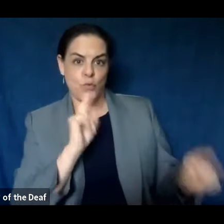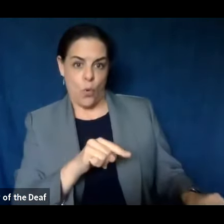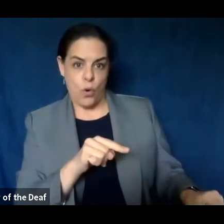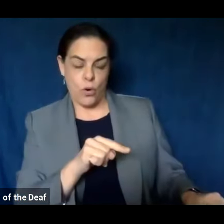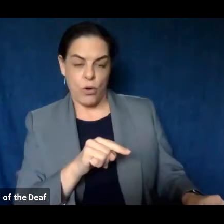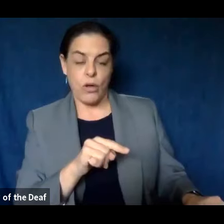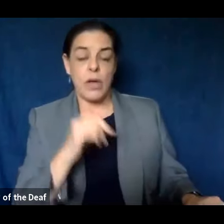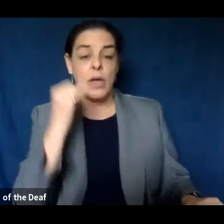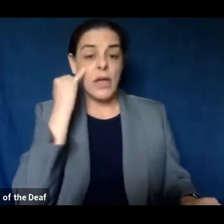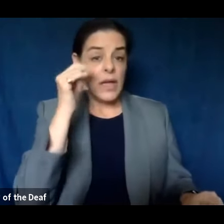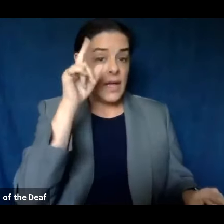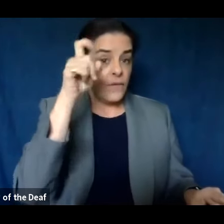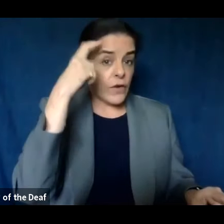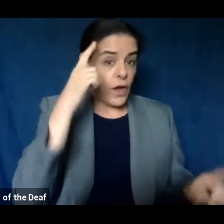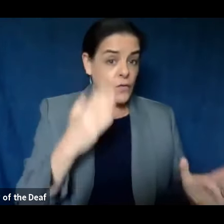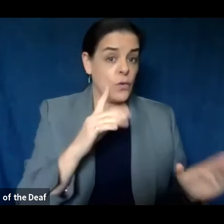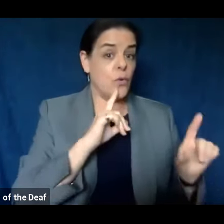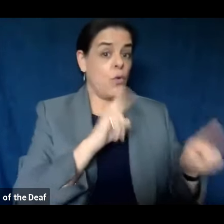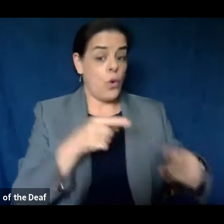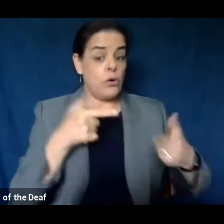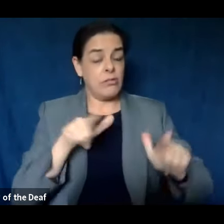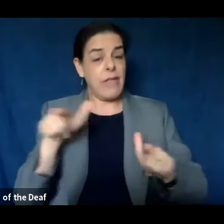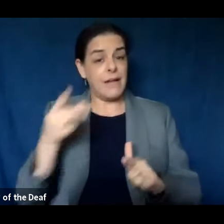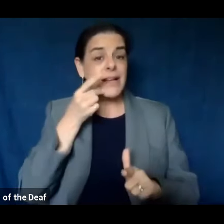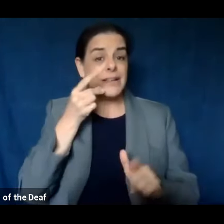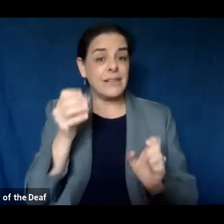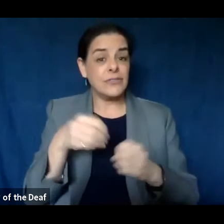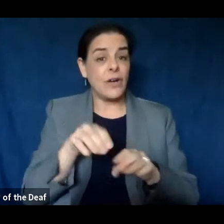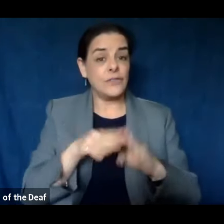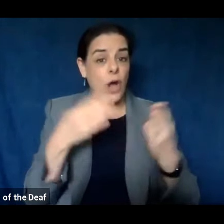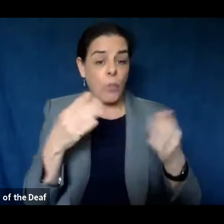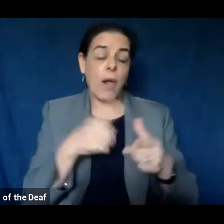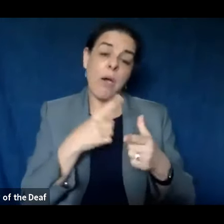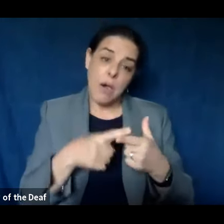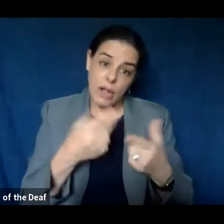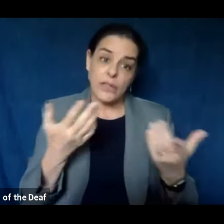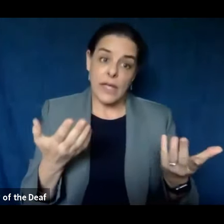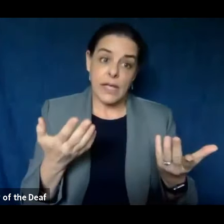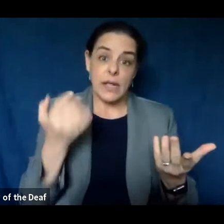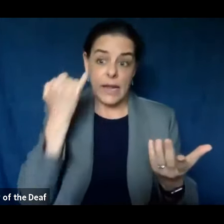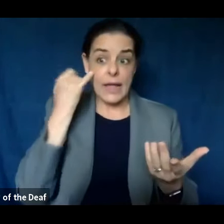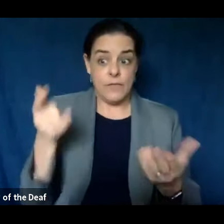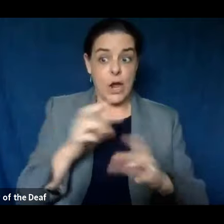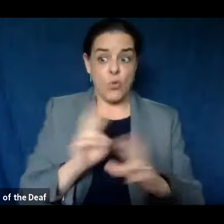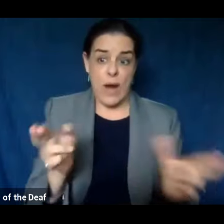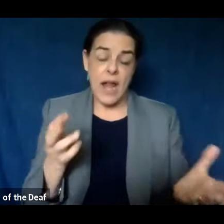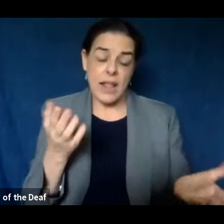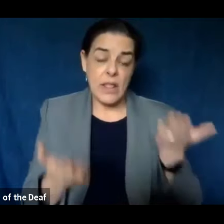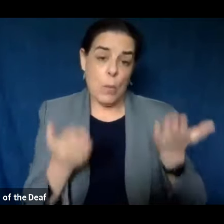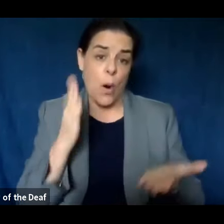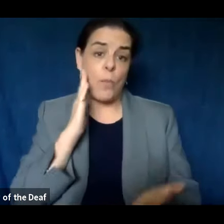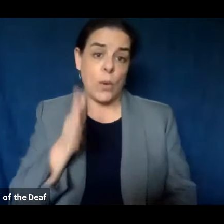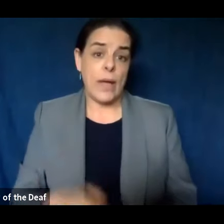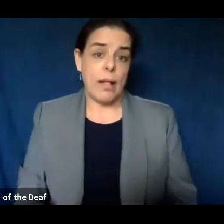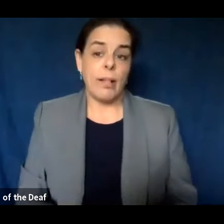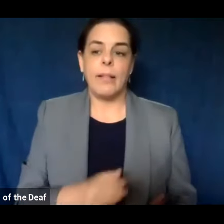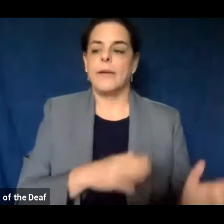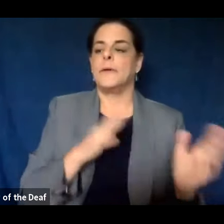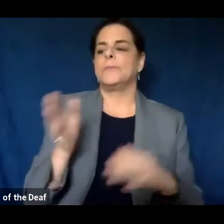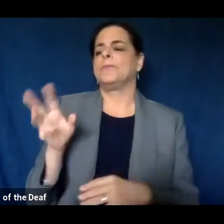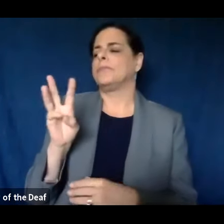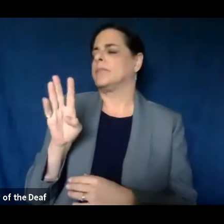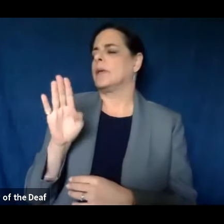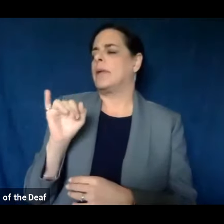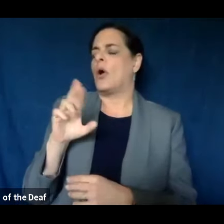they will, if the governor's order allows them to open, which I believe it does, they will open on Friday if they're ready to. From WBIR, when